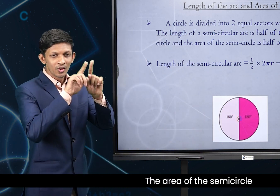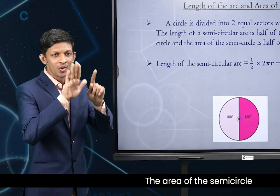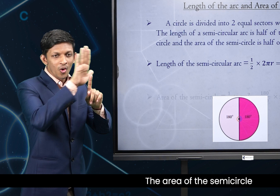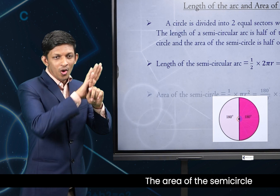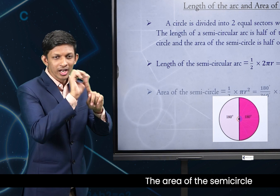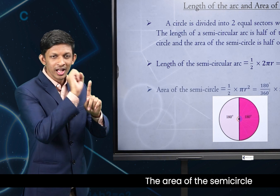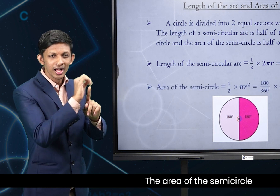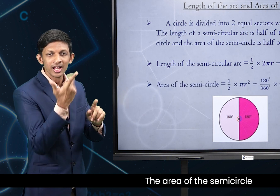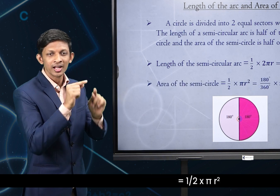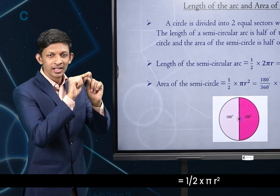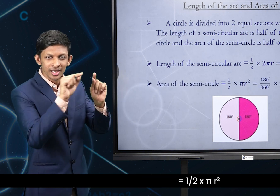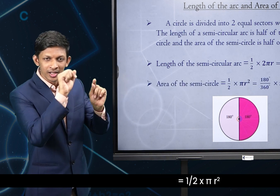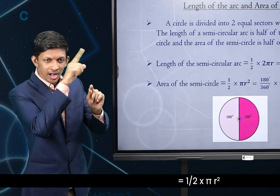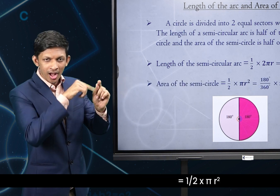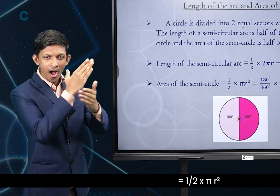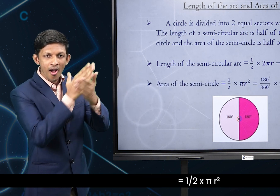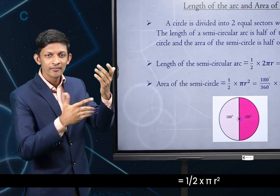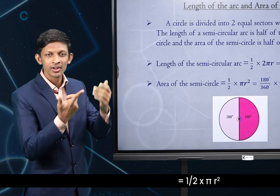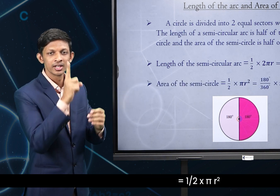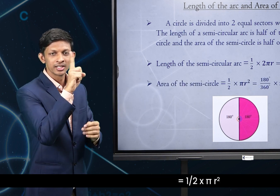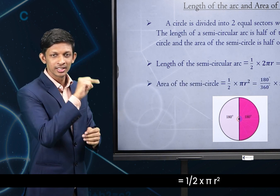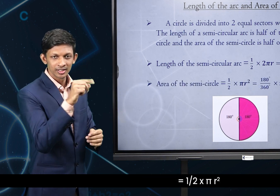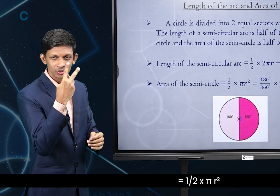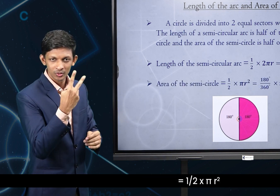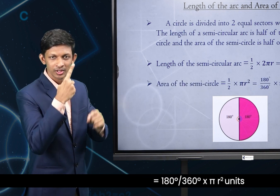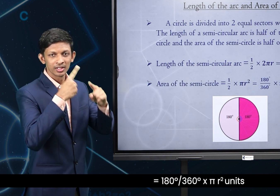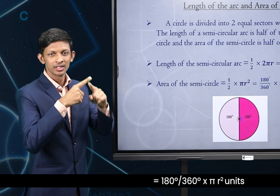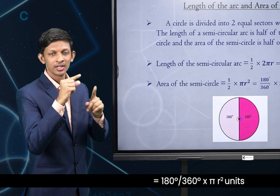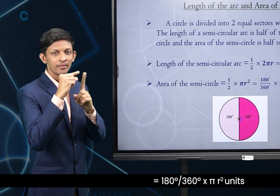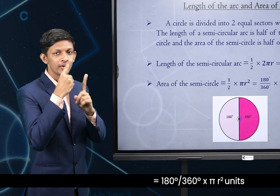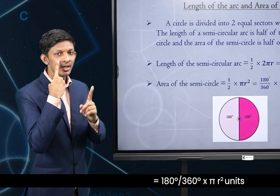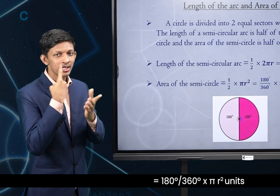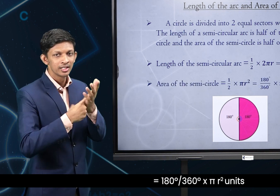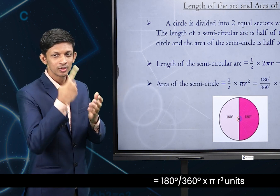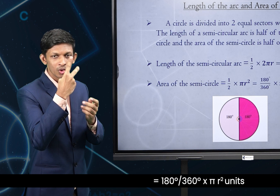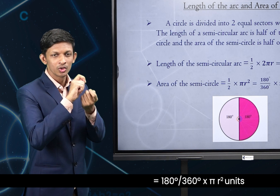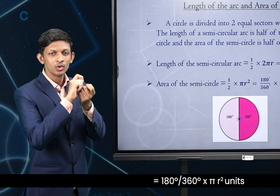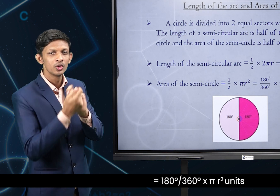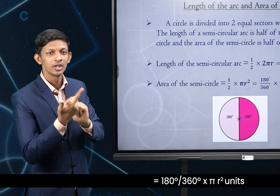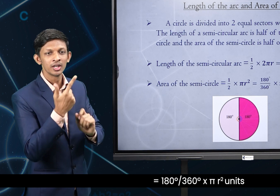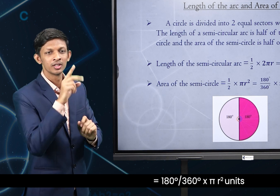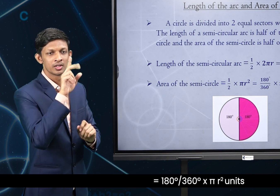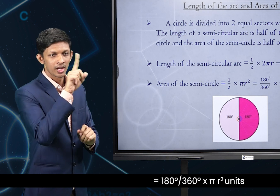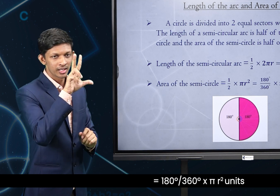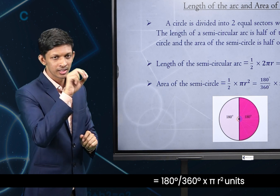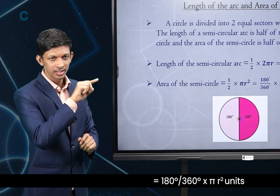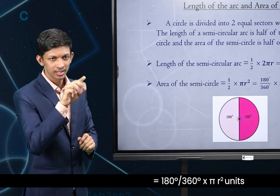Area of the semicircle is equal to 1 by 2 into pi r square, which is equal to 180 by 360 into pi r square